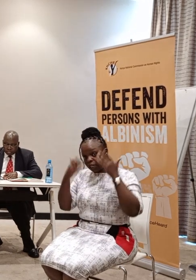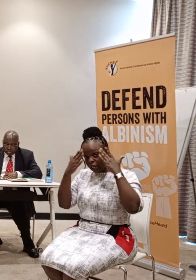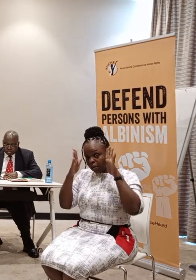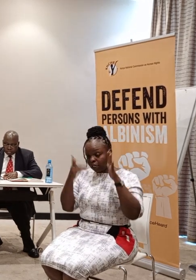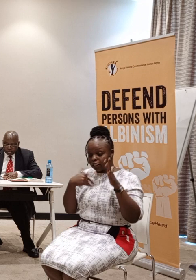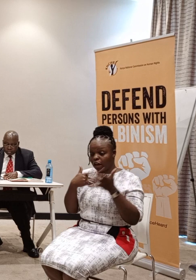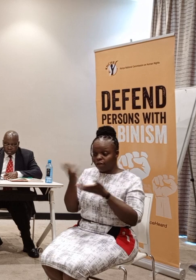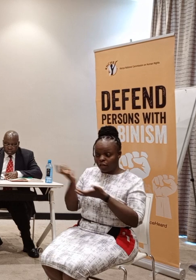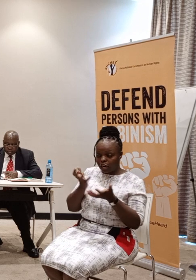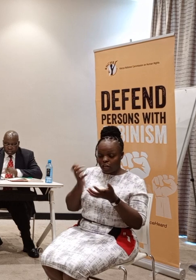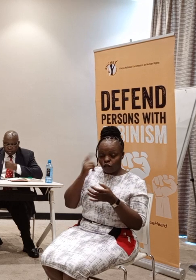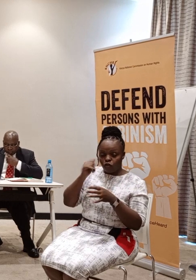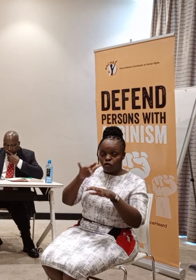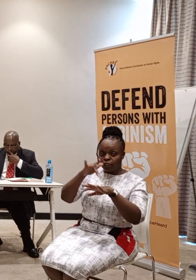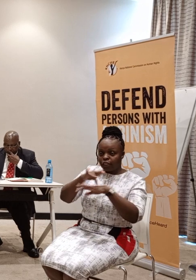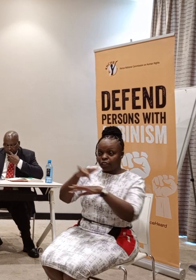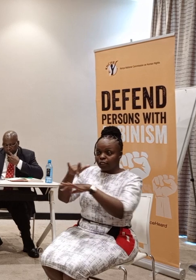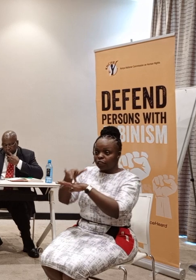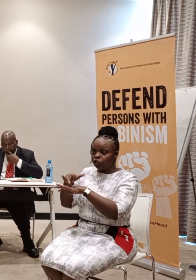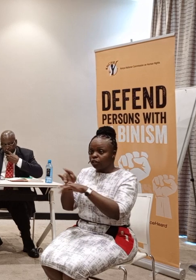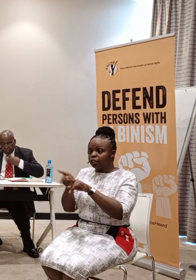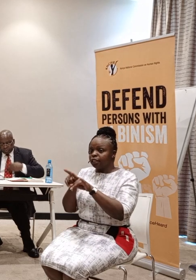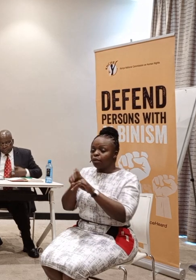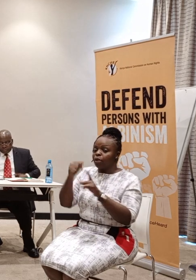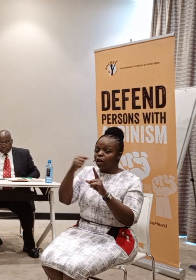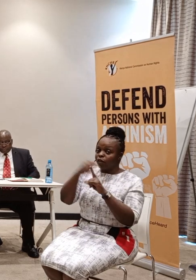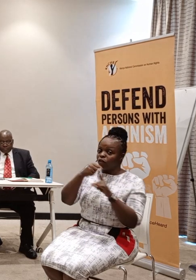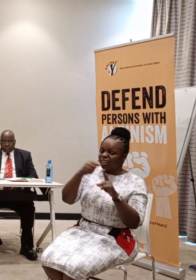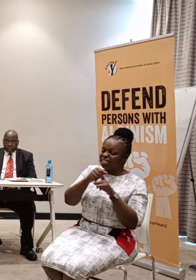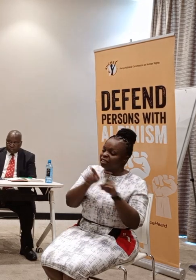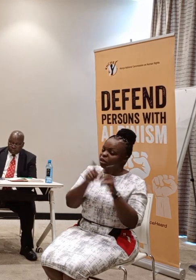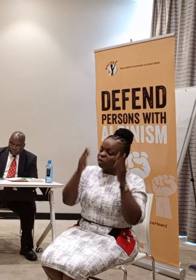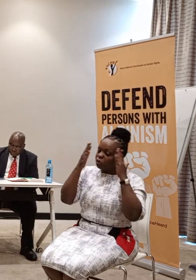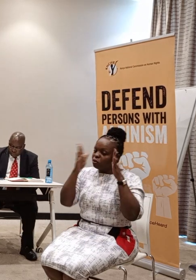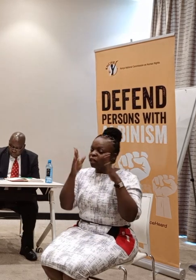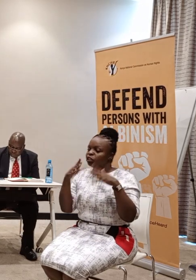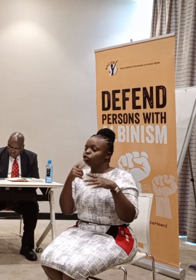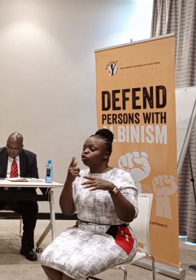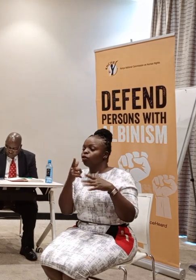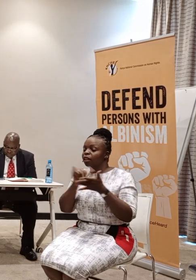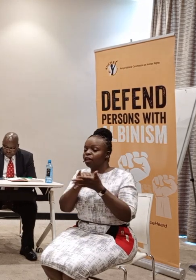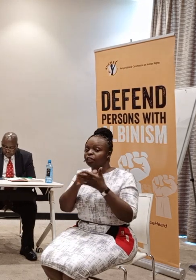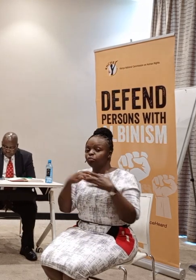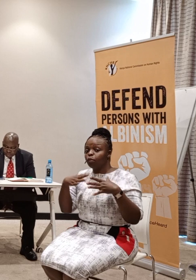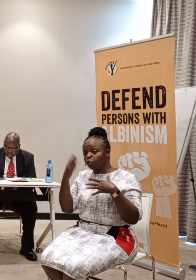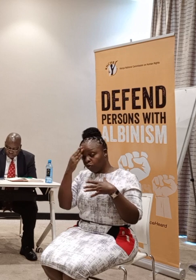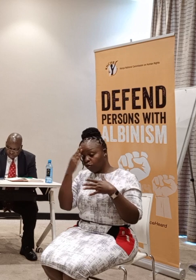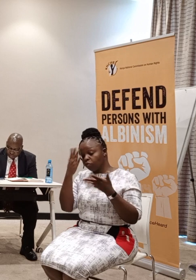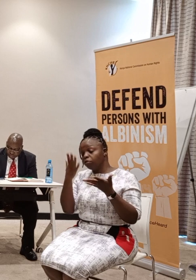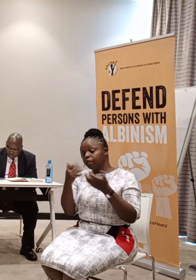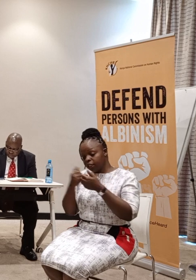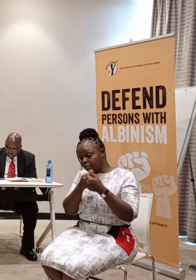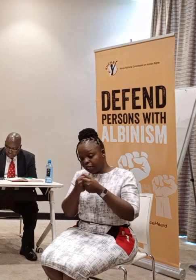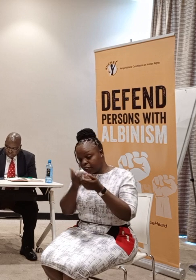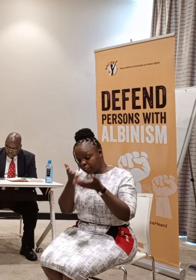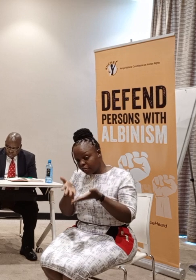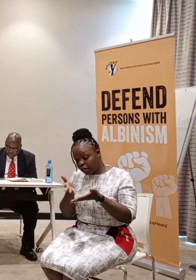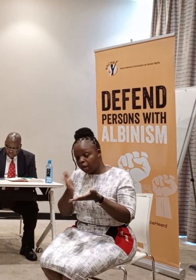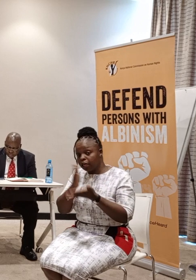need for sensitization, like you said, and awareness, so that people can know that these challenges are there and they are real to people